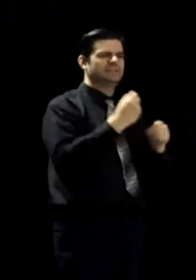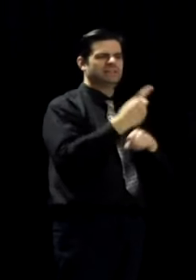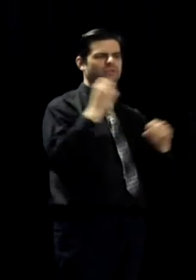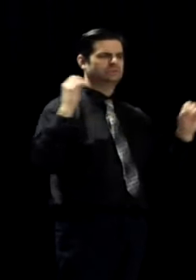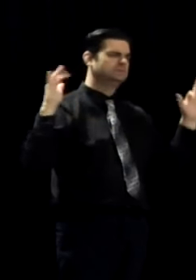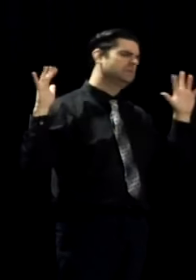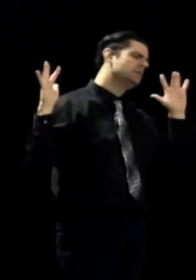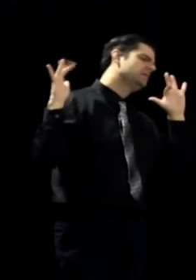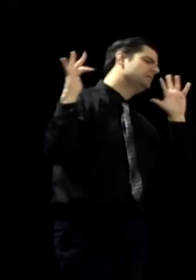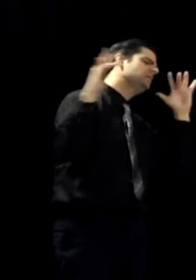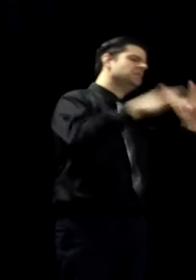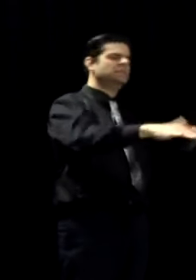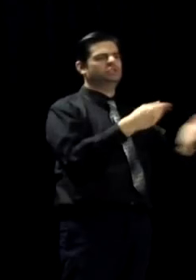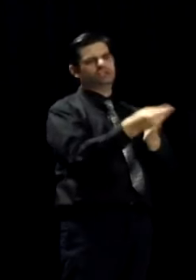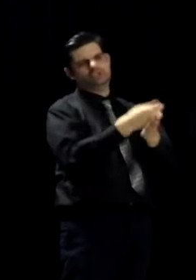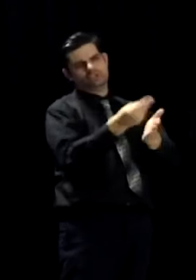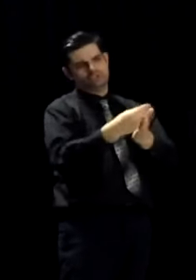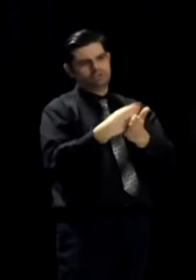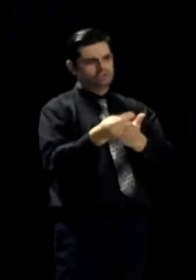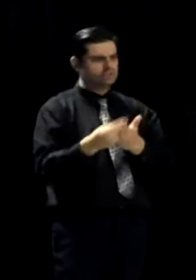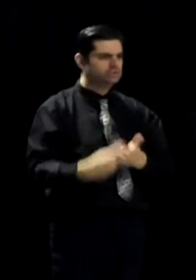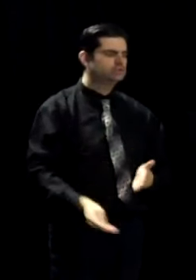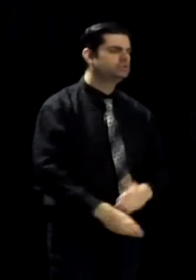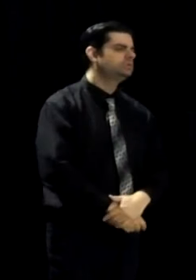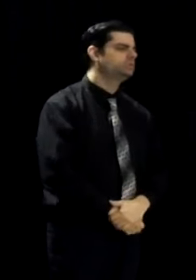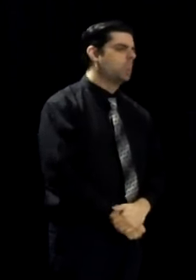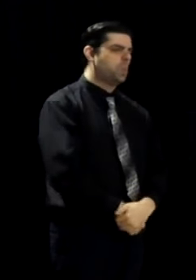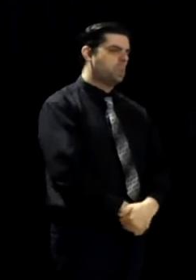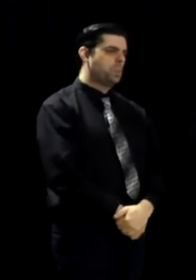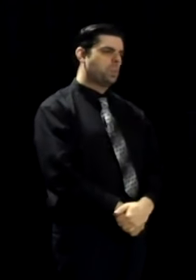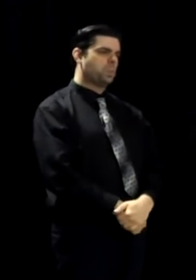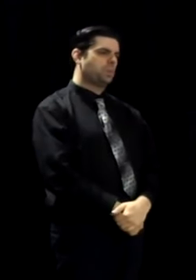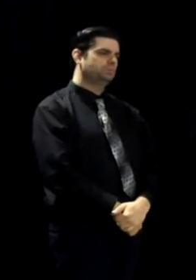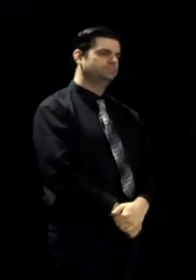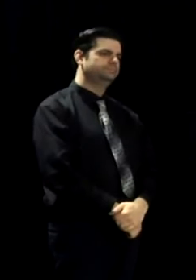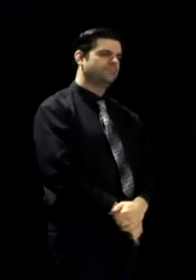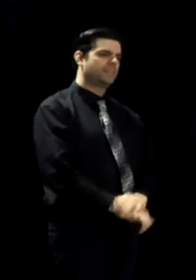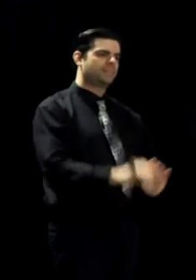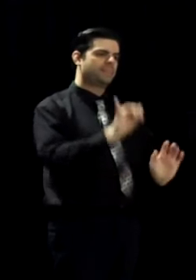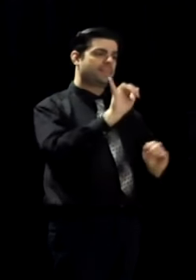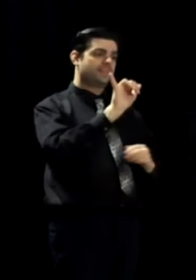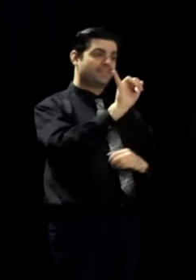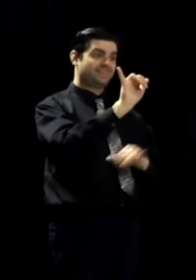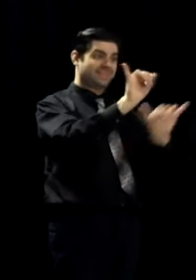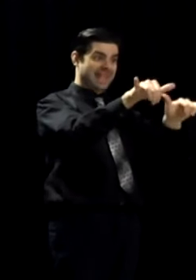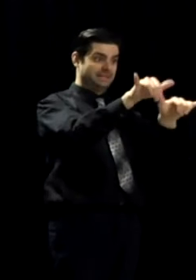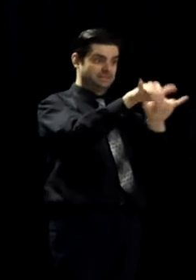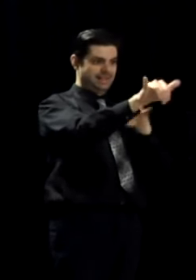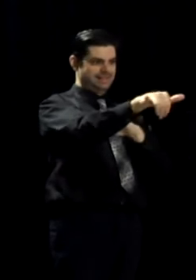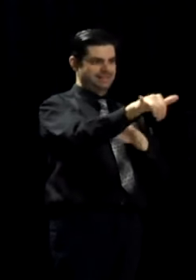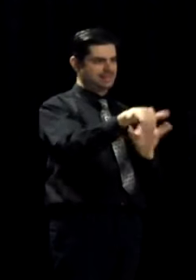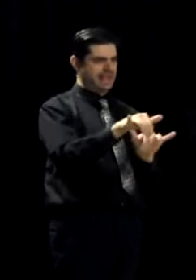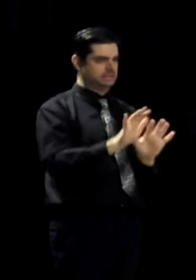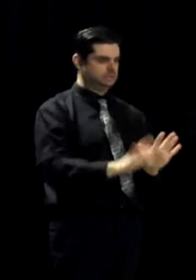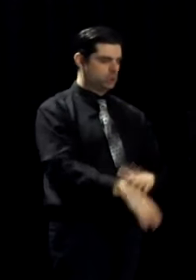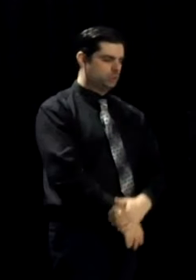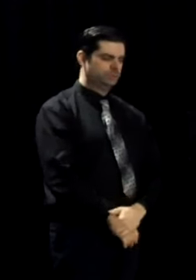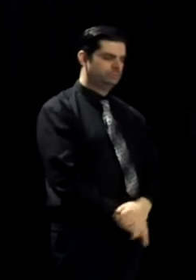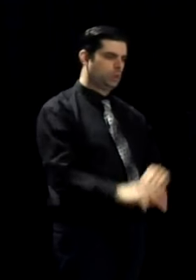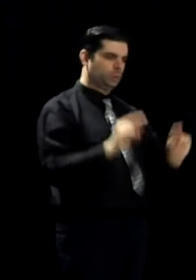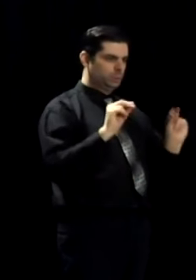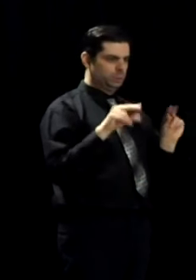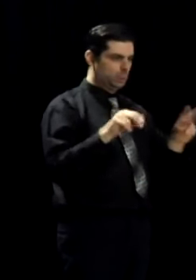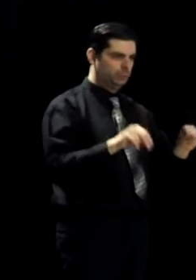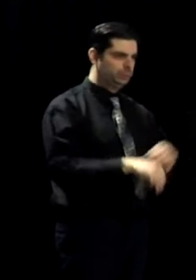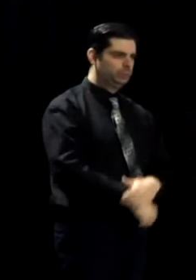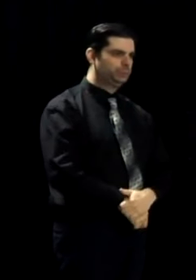in, and it's the type of thing that if you look at the